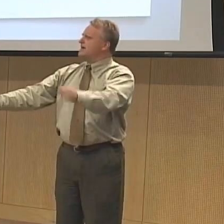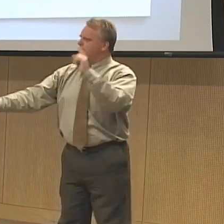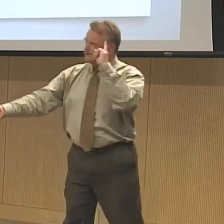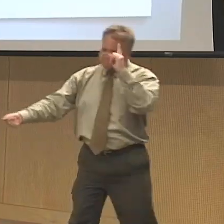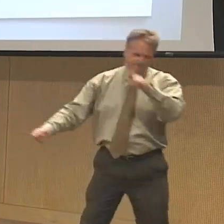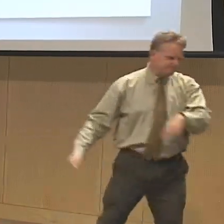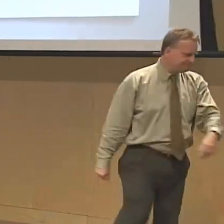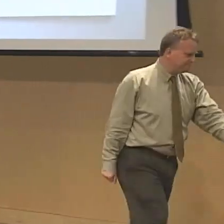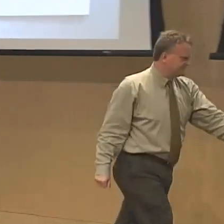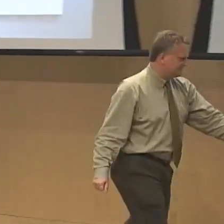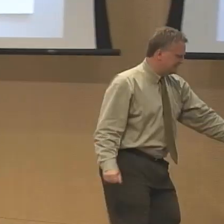provide.